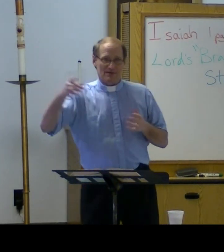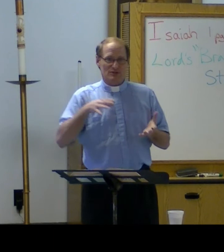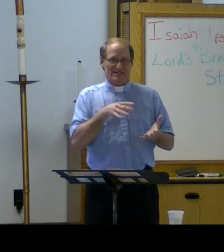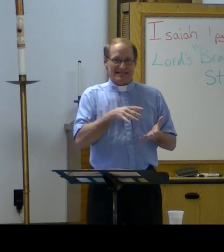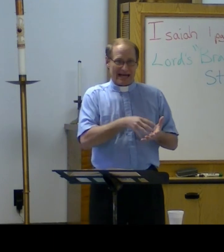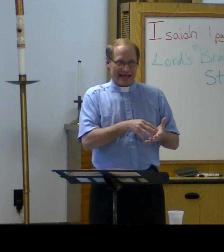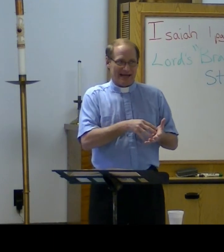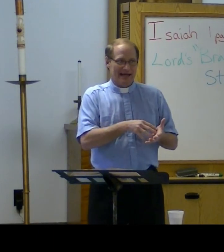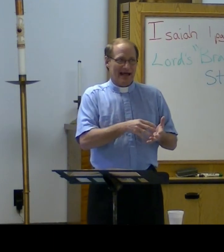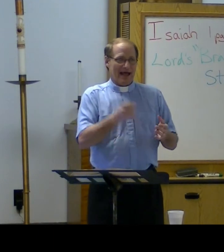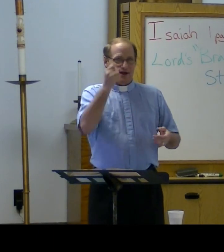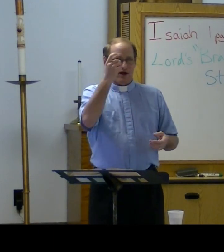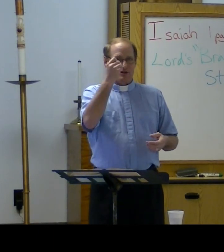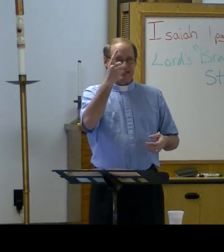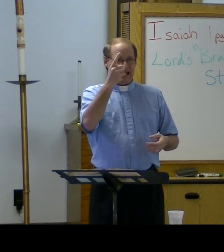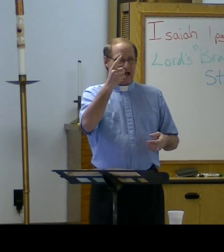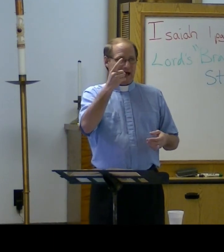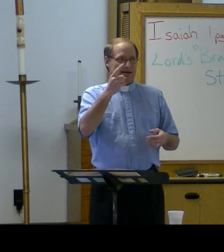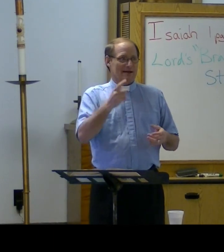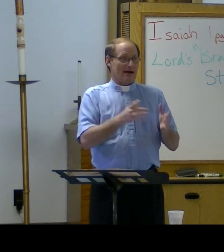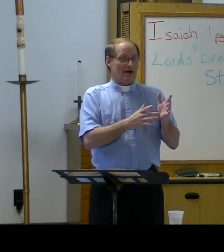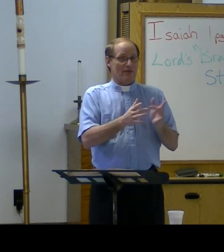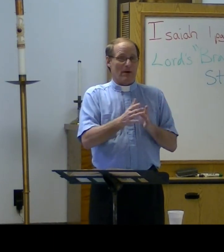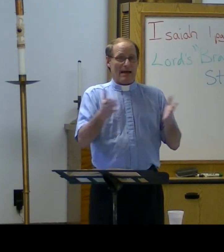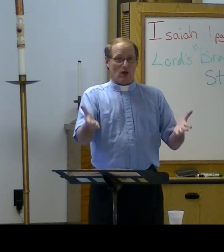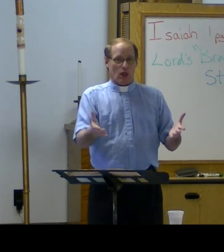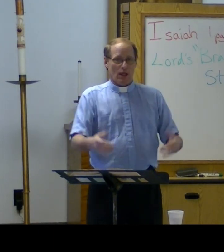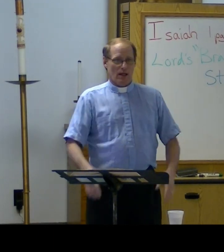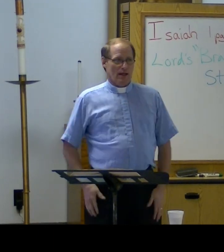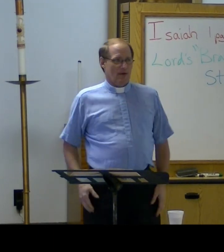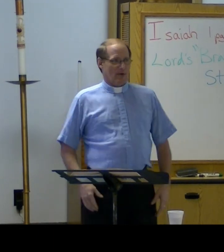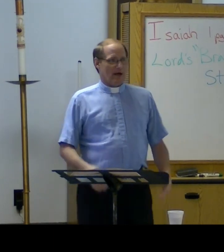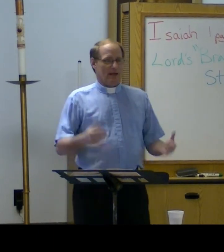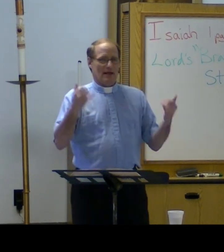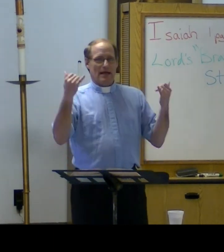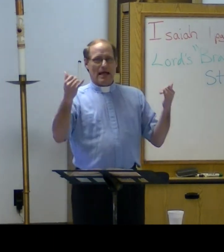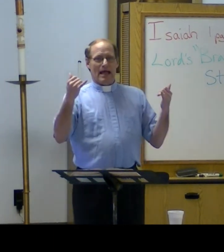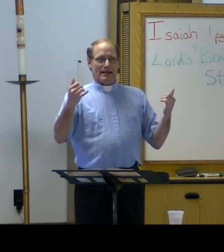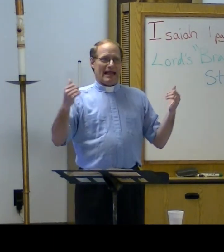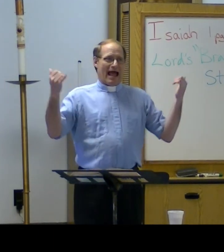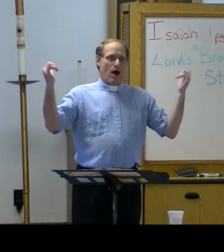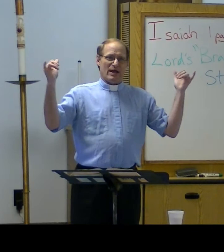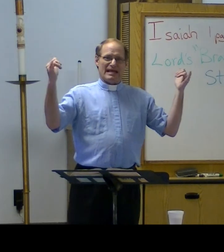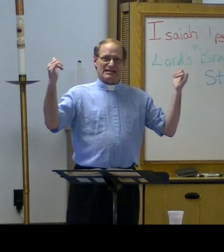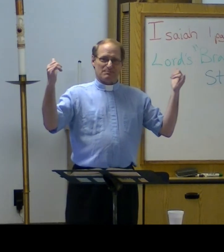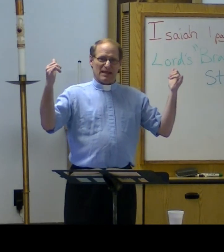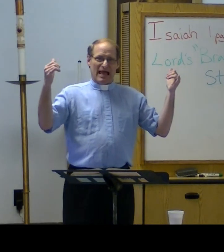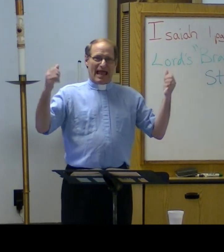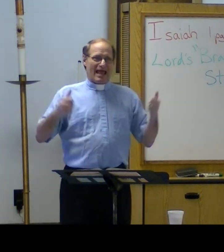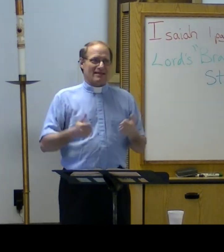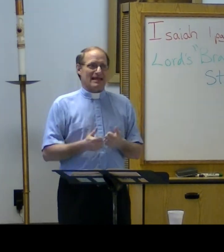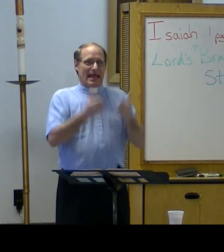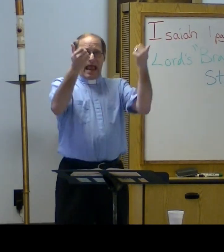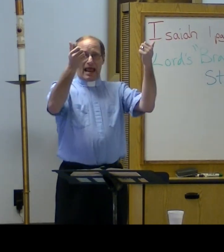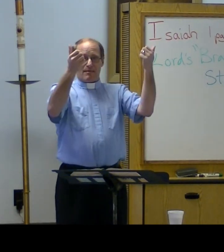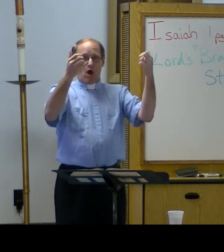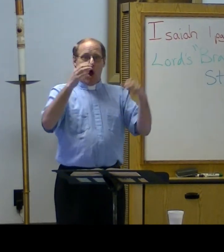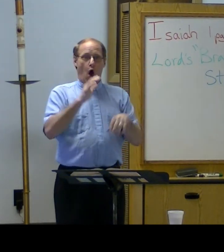to study and understand the Bible. Well, now he is playing the game